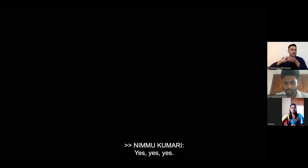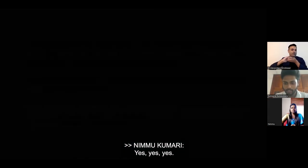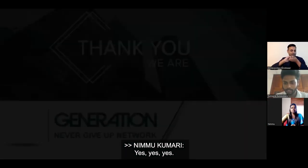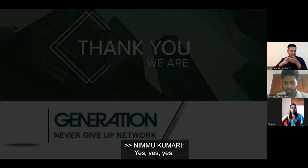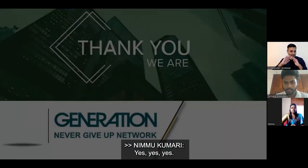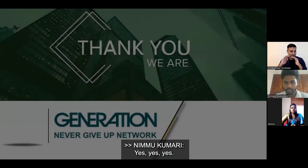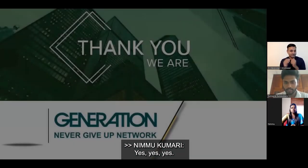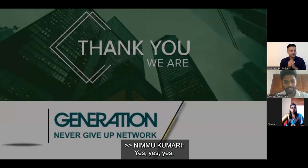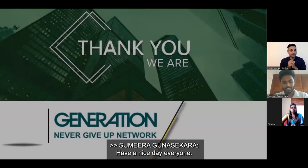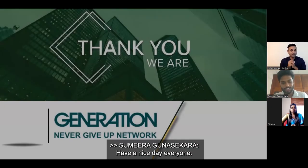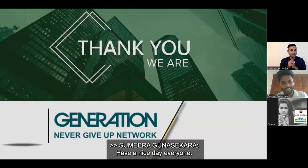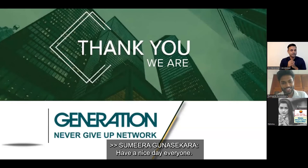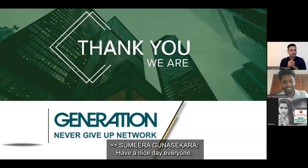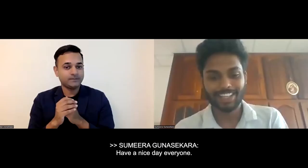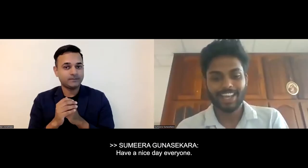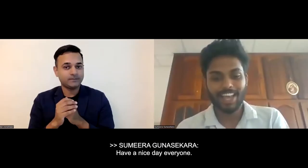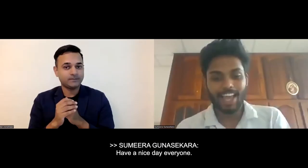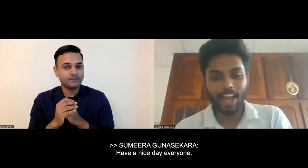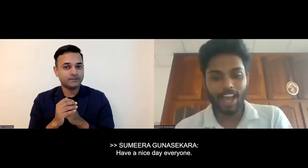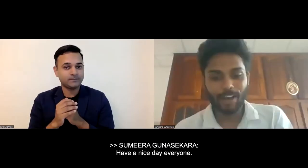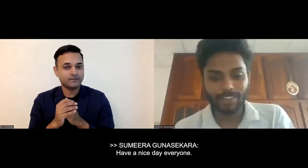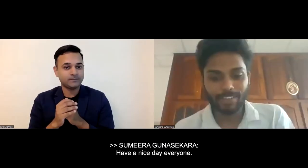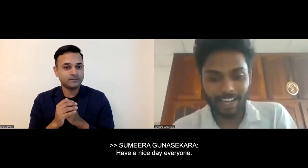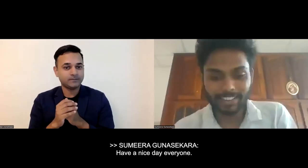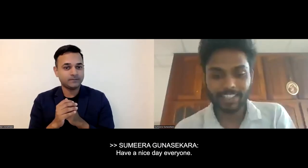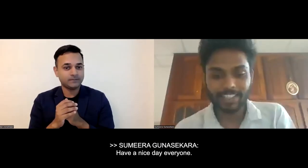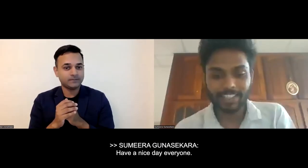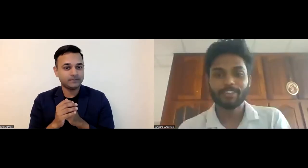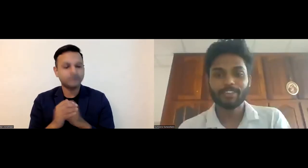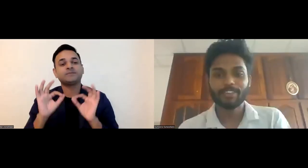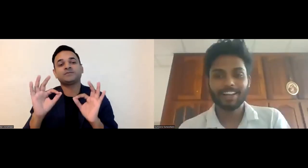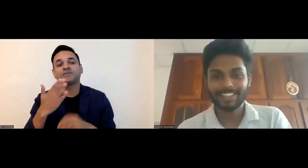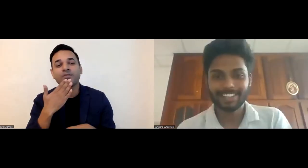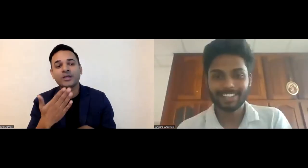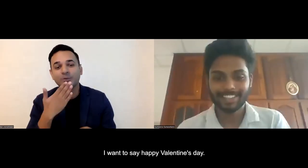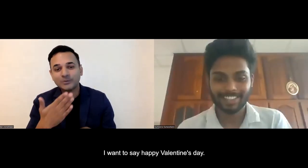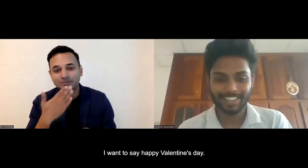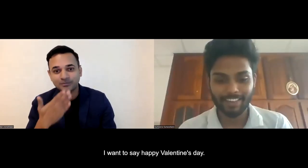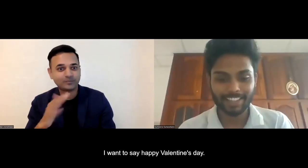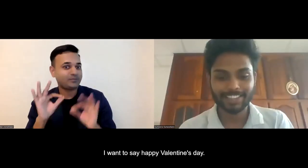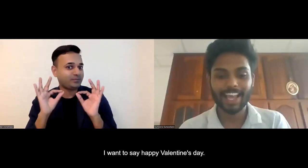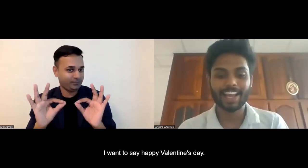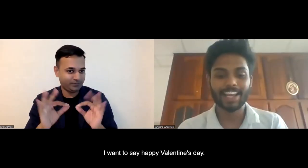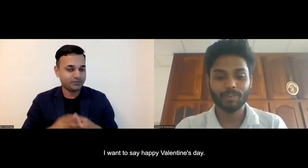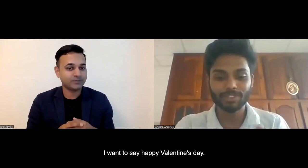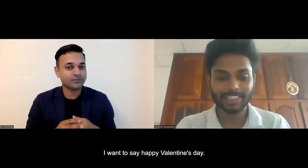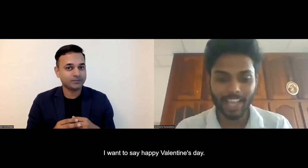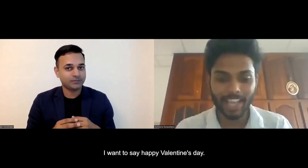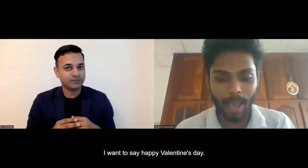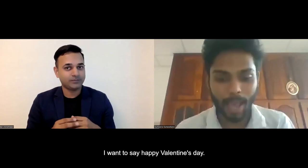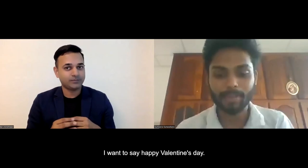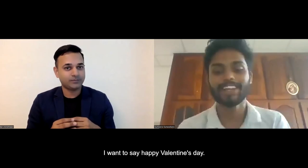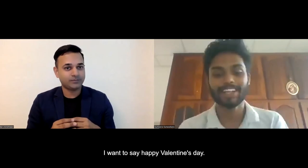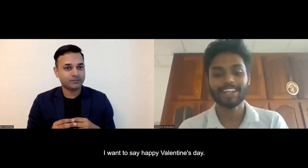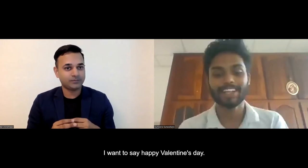Yes, Sumir. Yes. Yes, Sumir. Okay. Have a nice day, everyone. Have a nice day. And I want to say